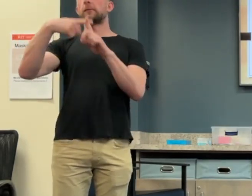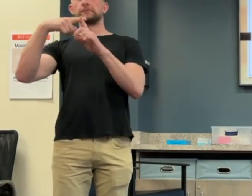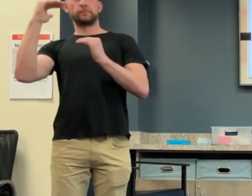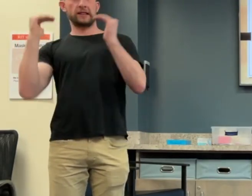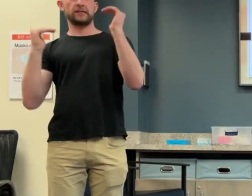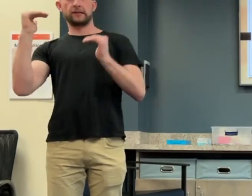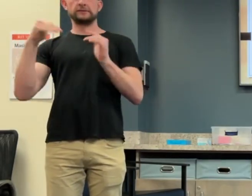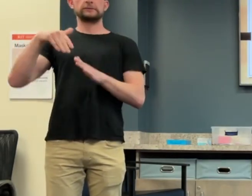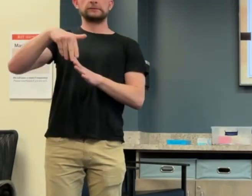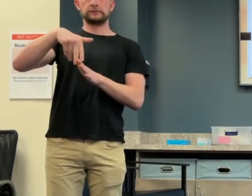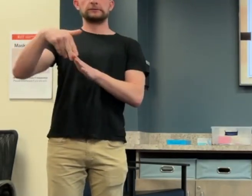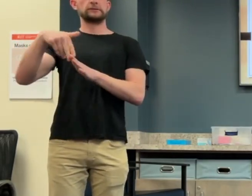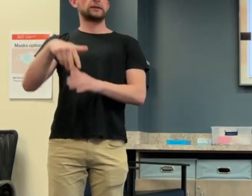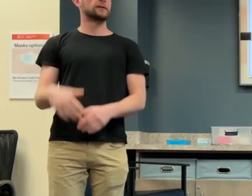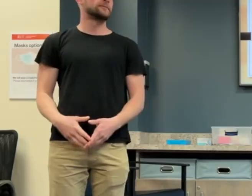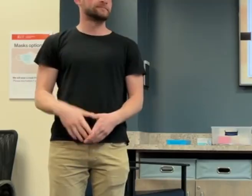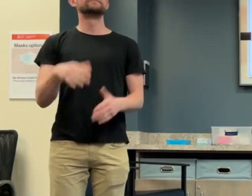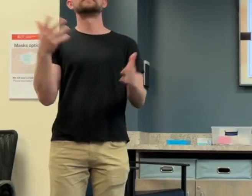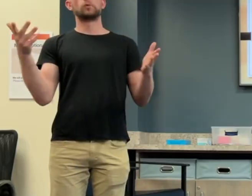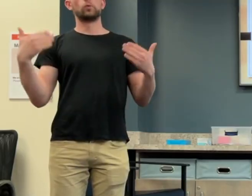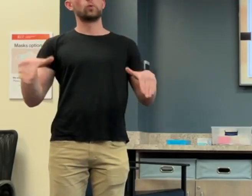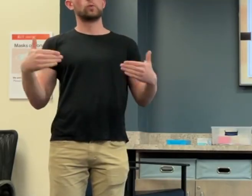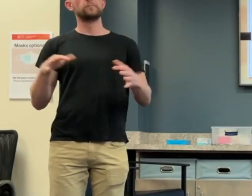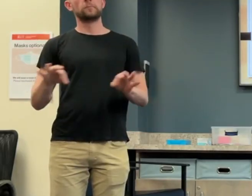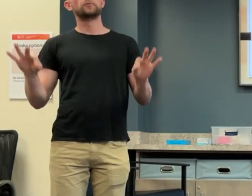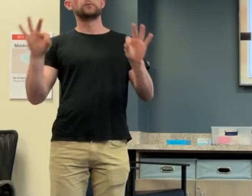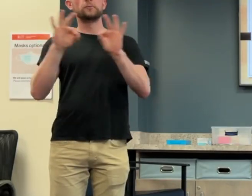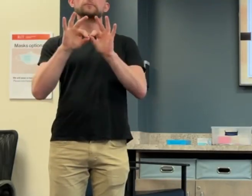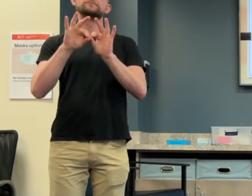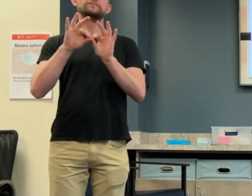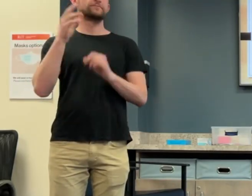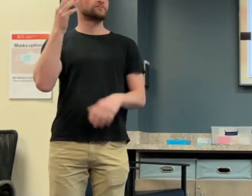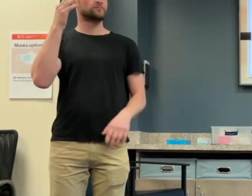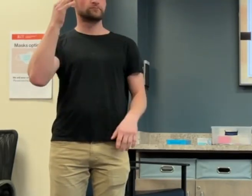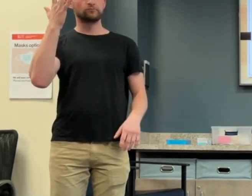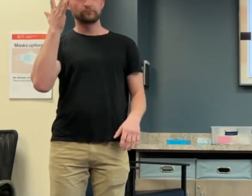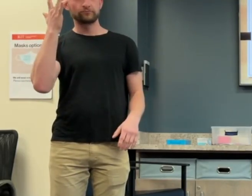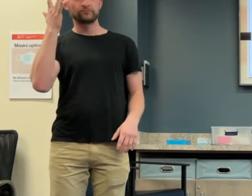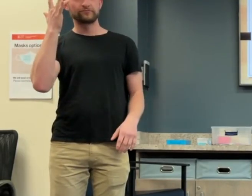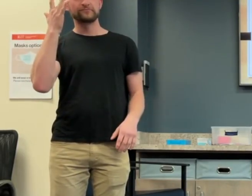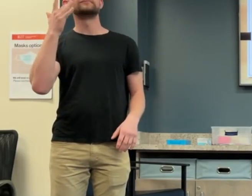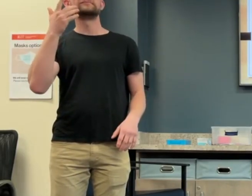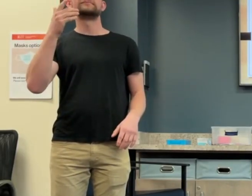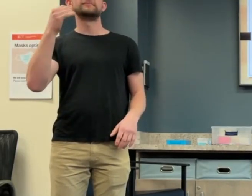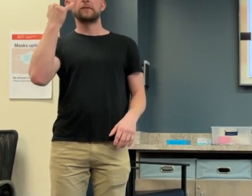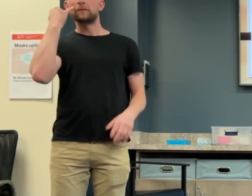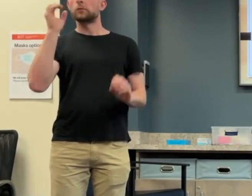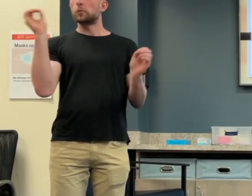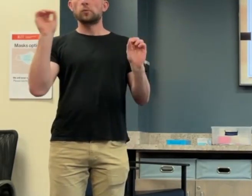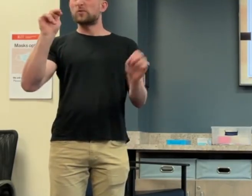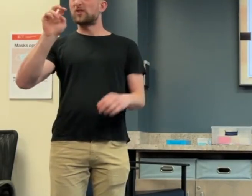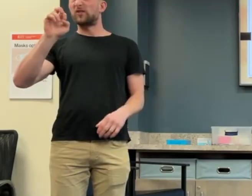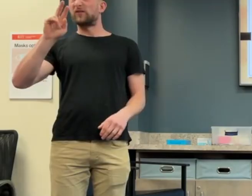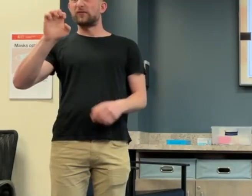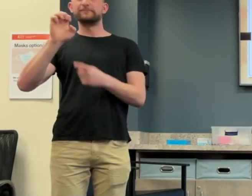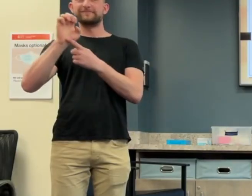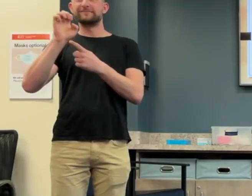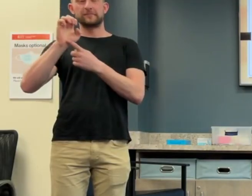So that imaging, again, is very important because, like I said, if they don't have a nerve, a cochlear implant is not going to help them.